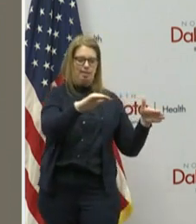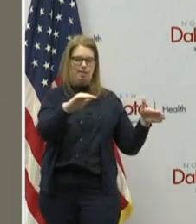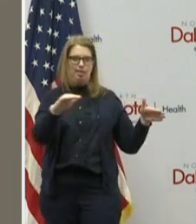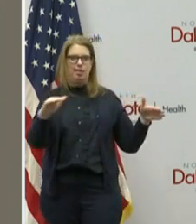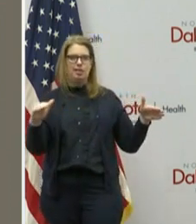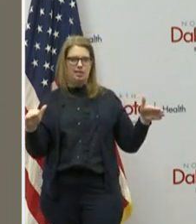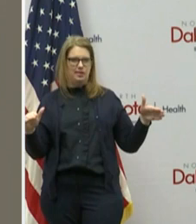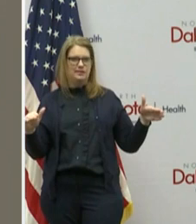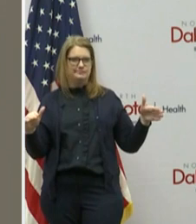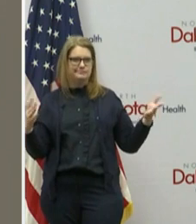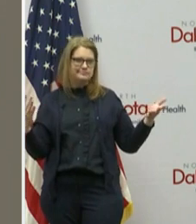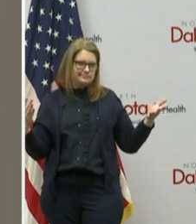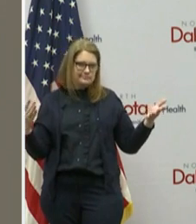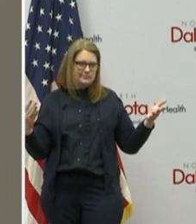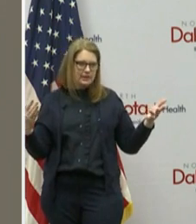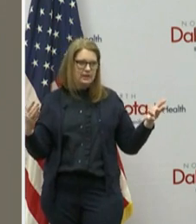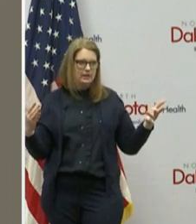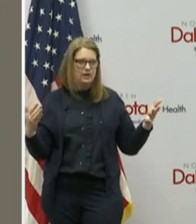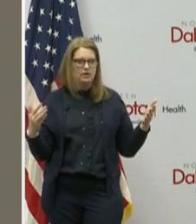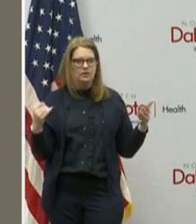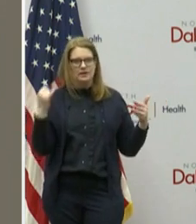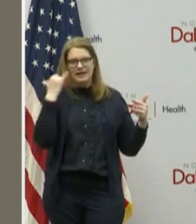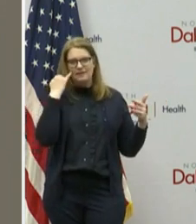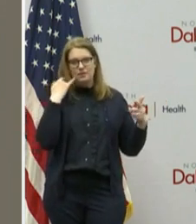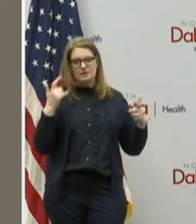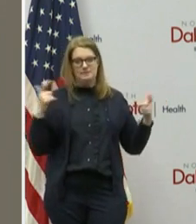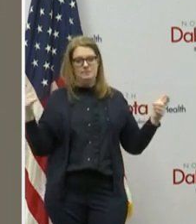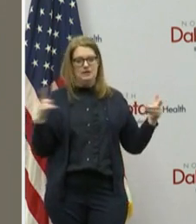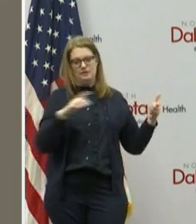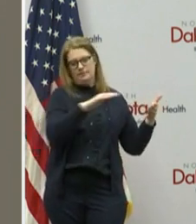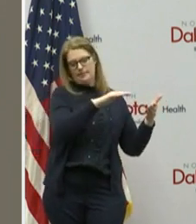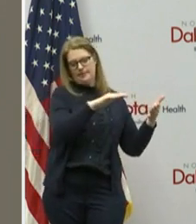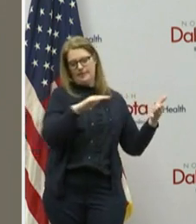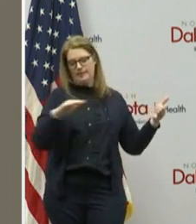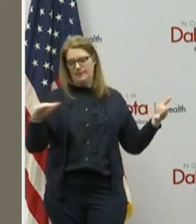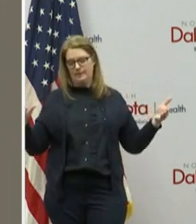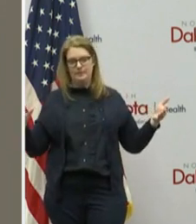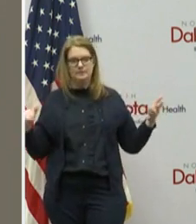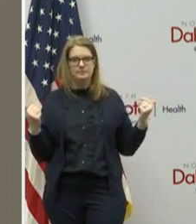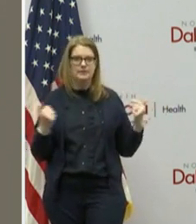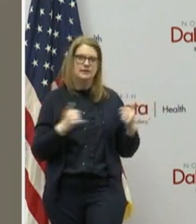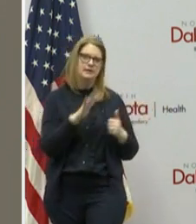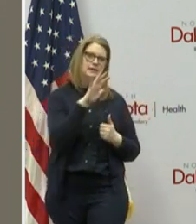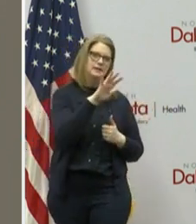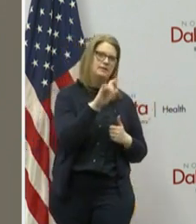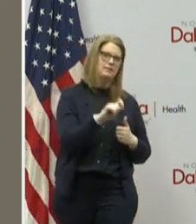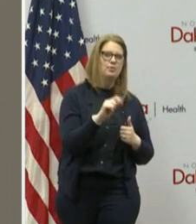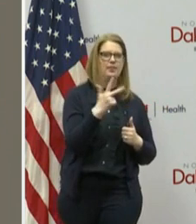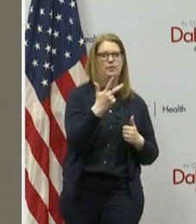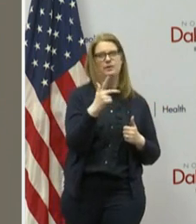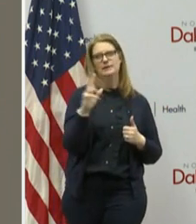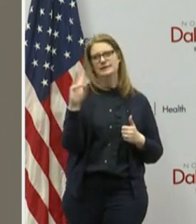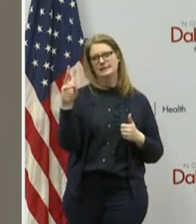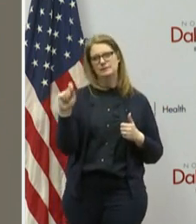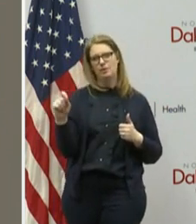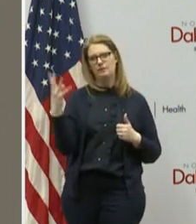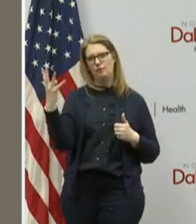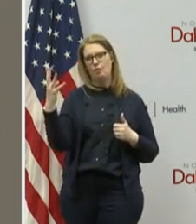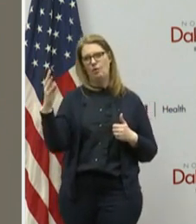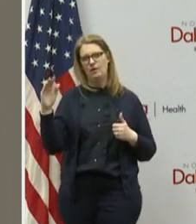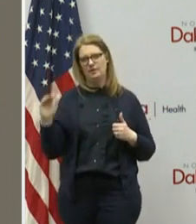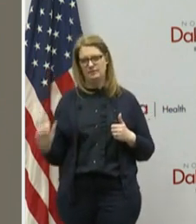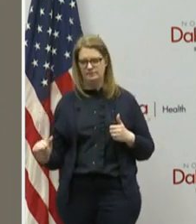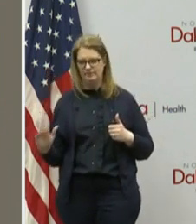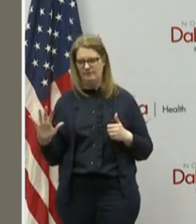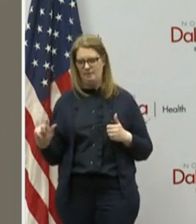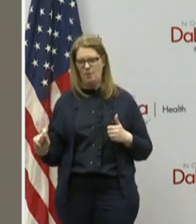on a larger scale, it would really look like a straight line because we've gone basically between 5.3 up to 6.4 and then back down